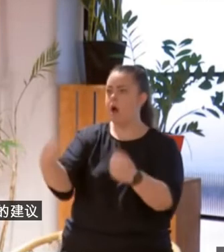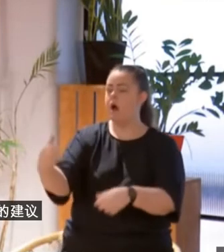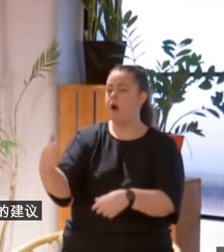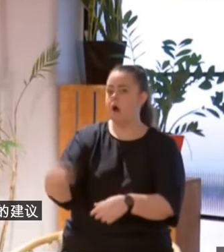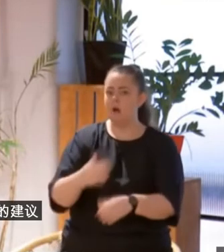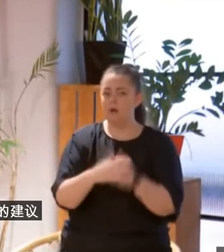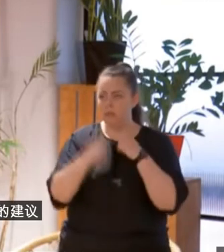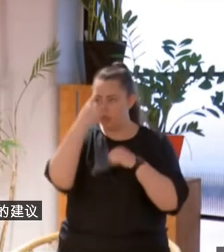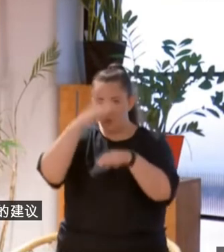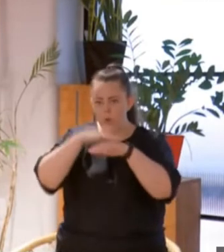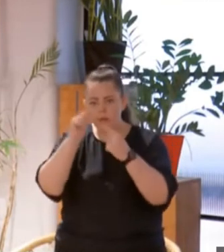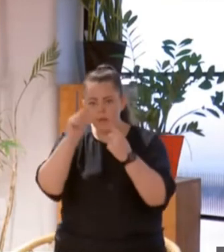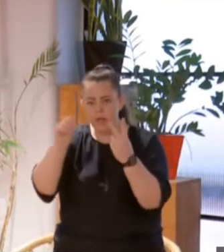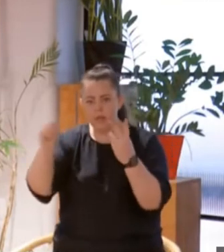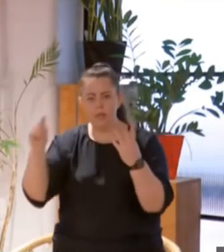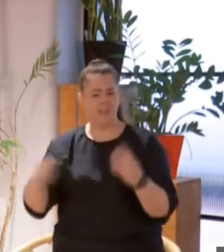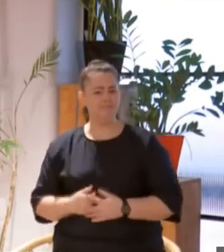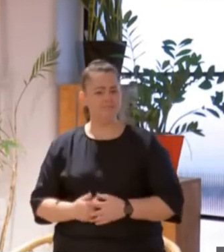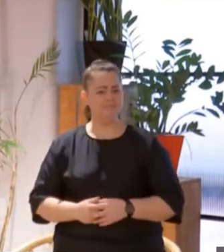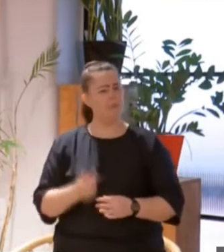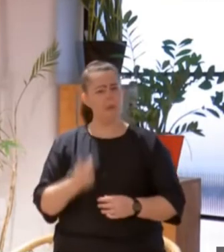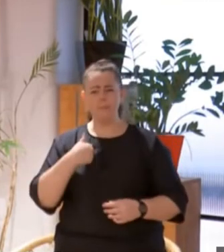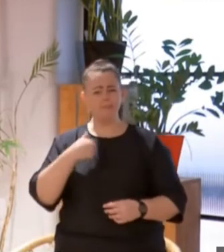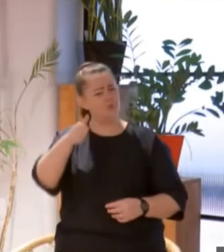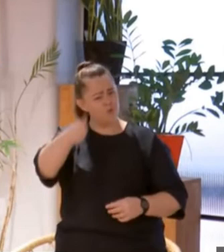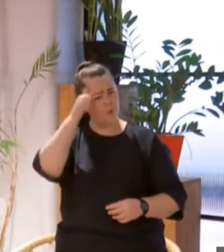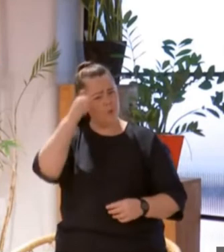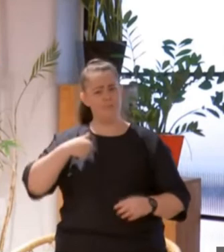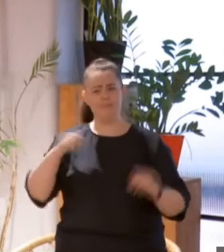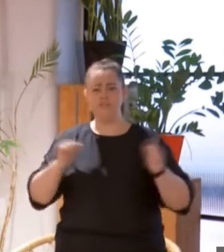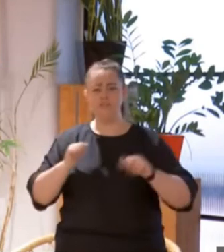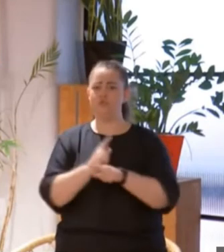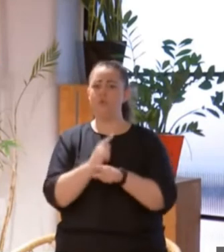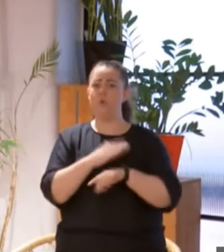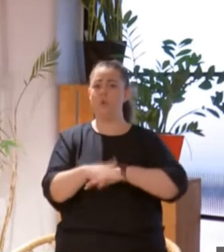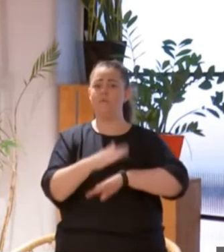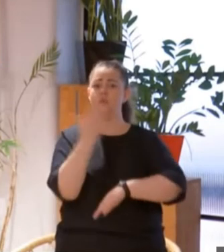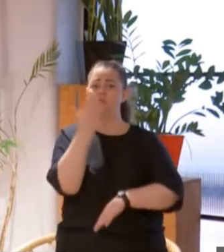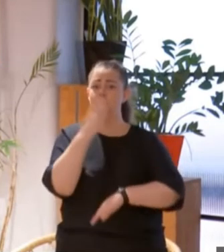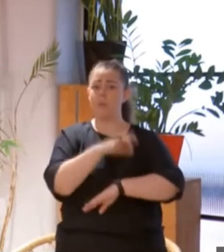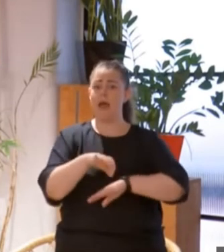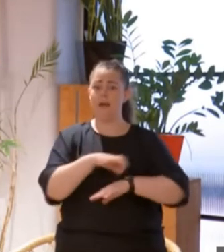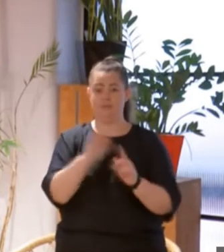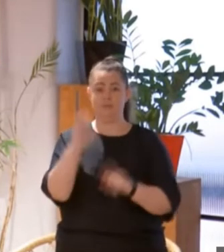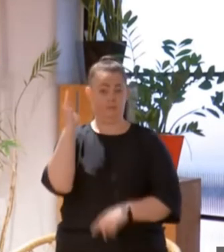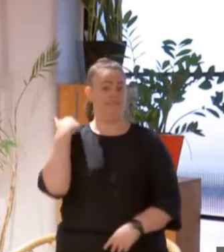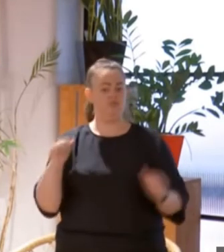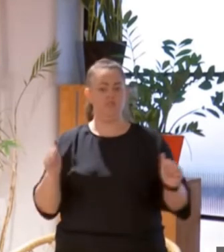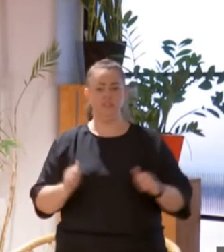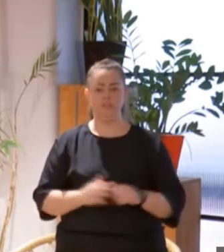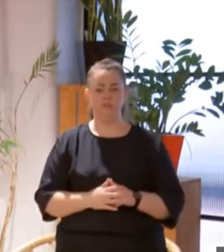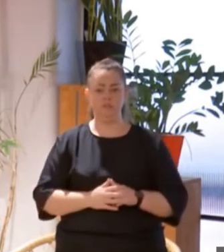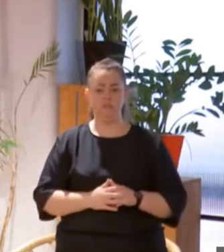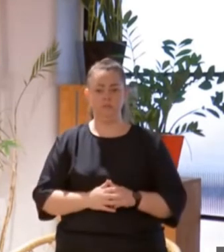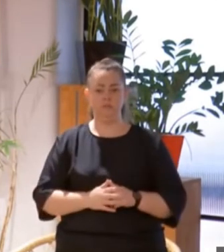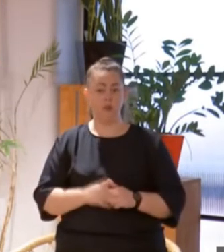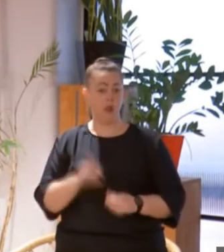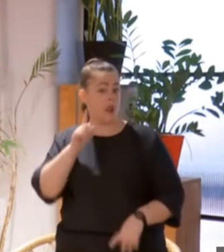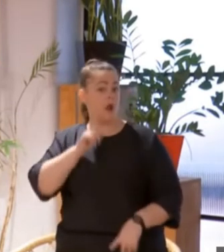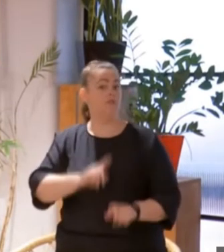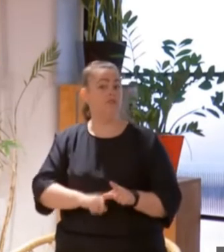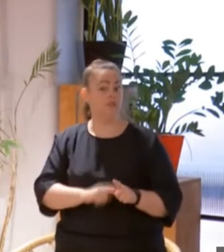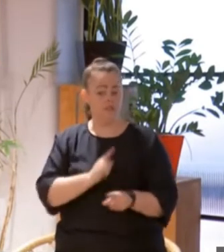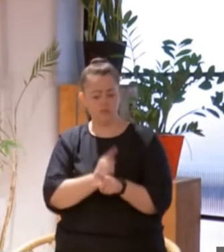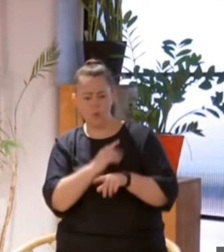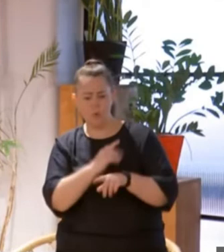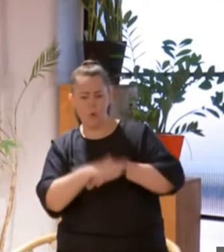I've spoken previously about the school hours. I've spoken previously just late last year in relation to the challenges of